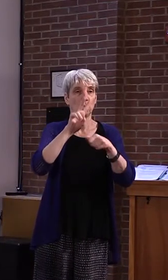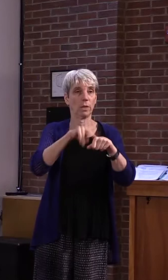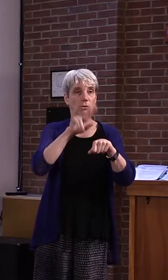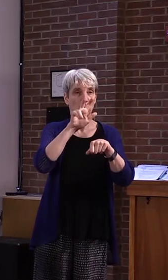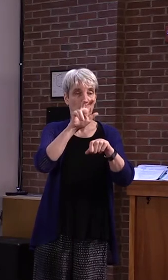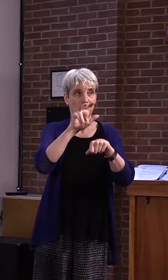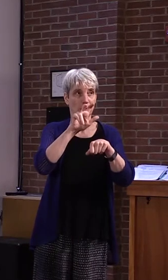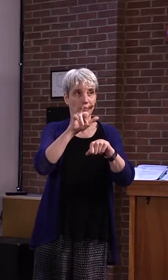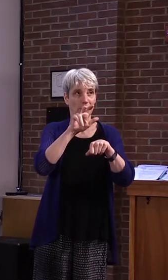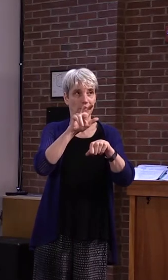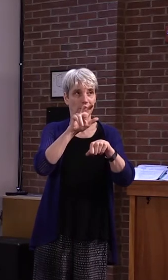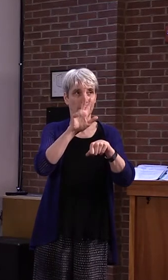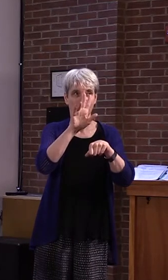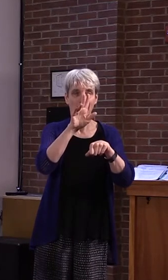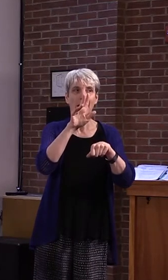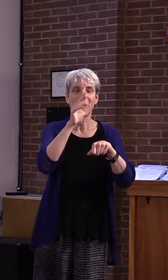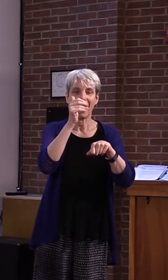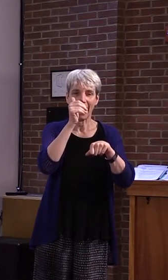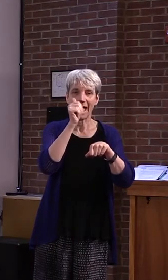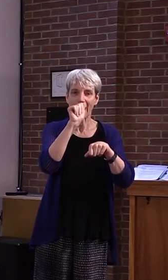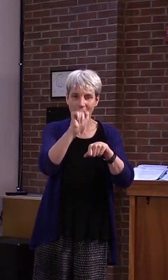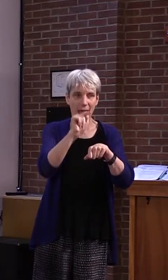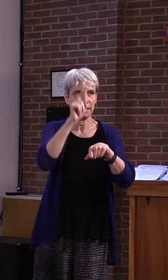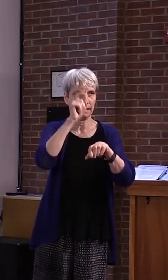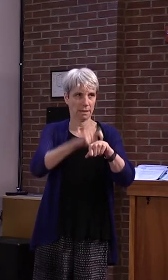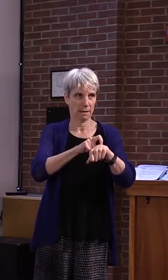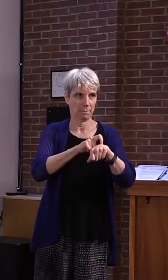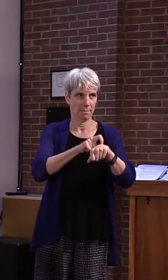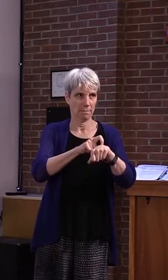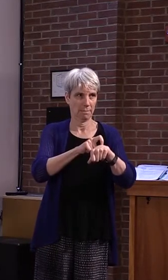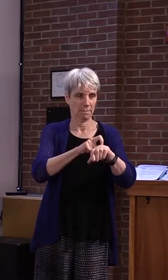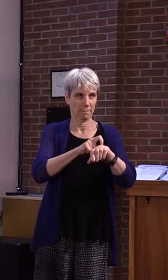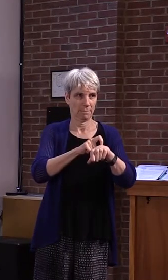accommodate 4,600 children. And